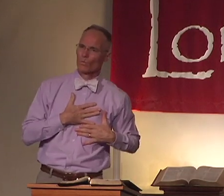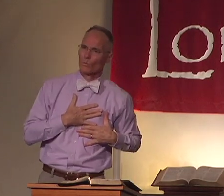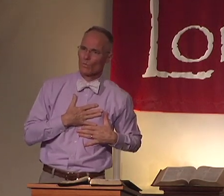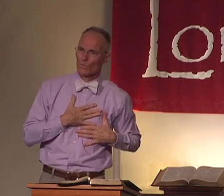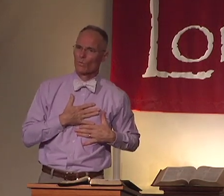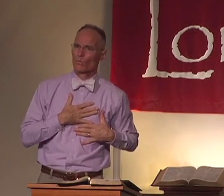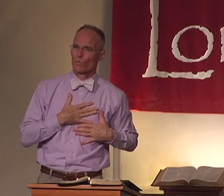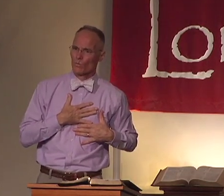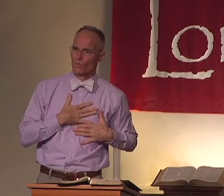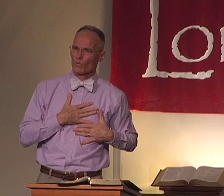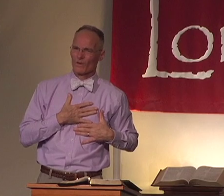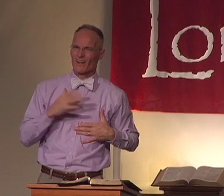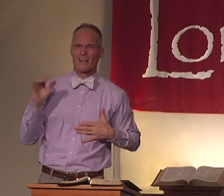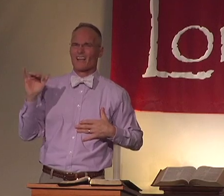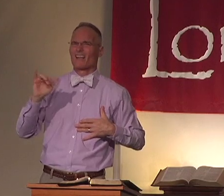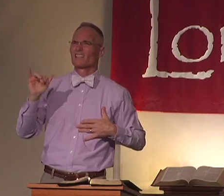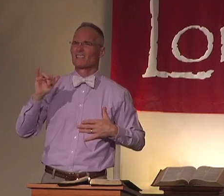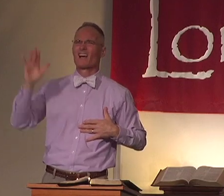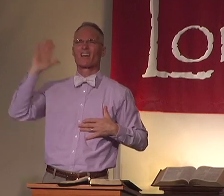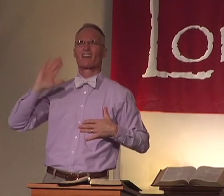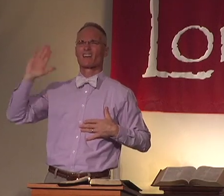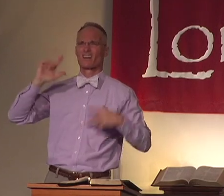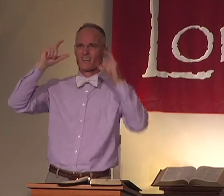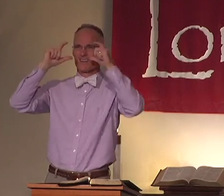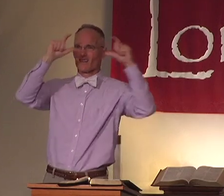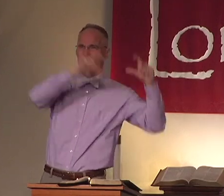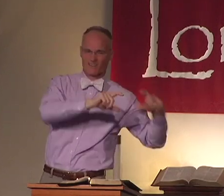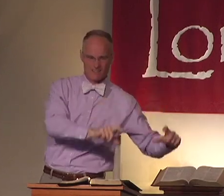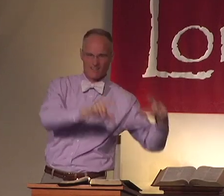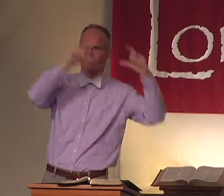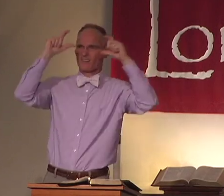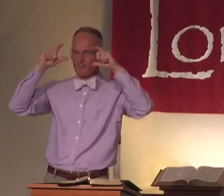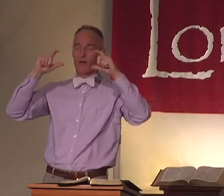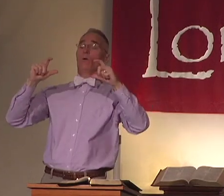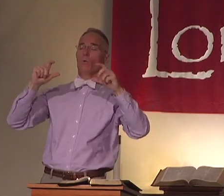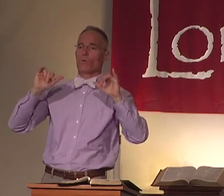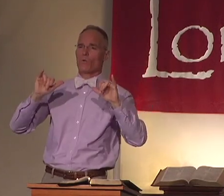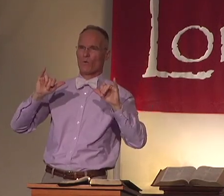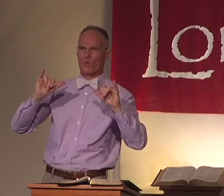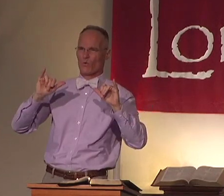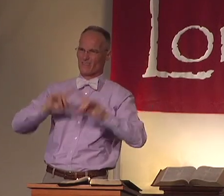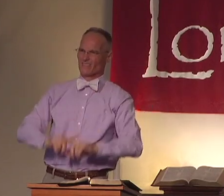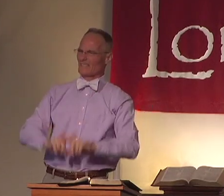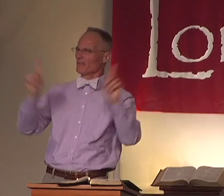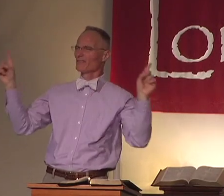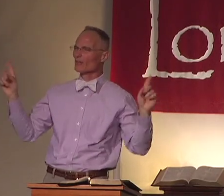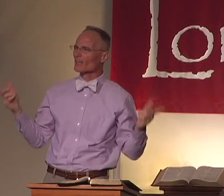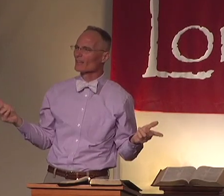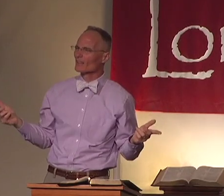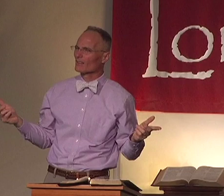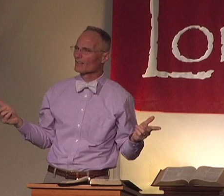now, my heart is open to that. It was like, you know, putting on glasses where you can finally see the